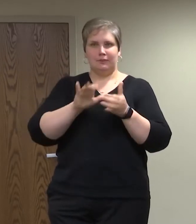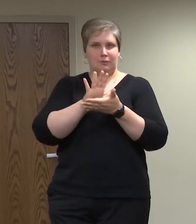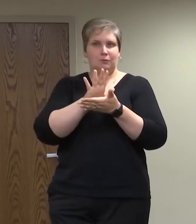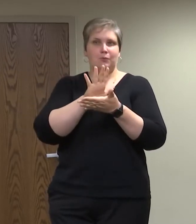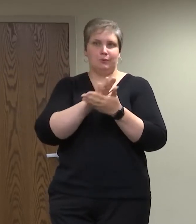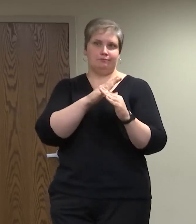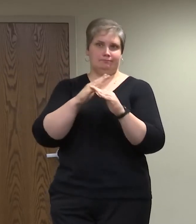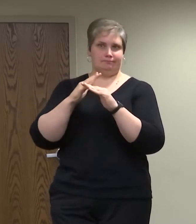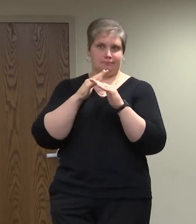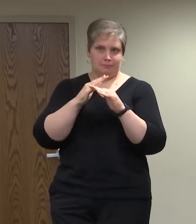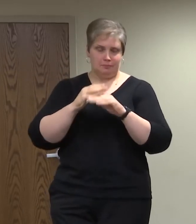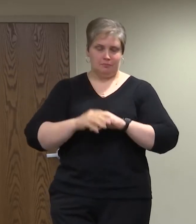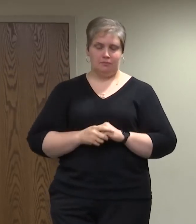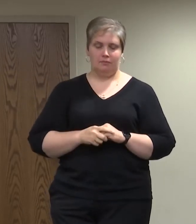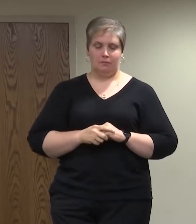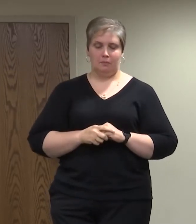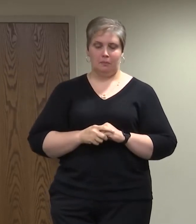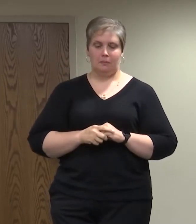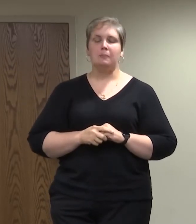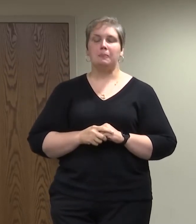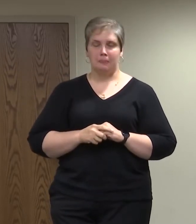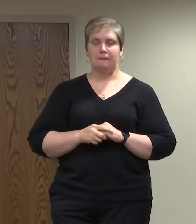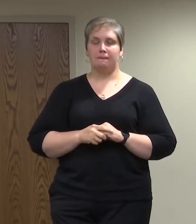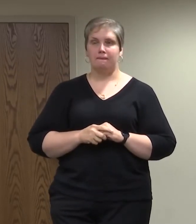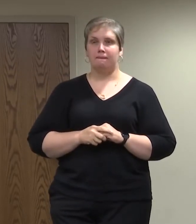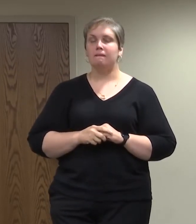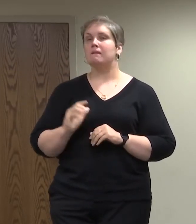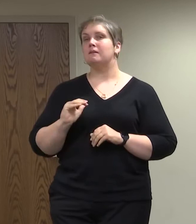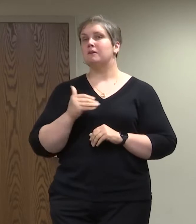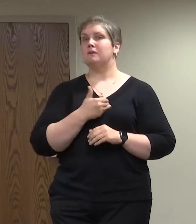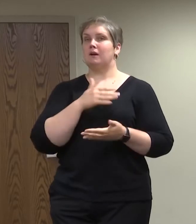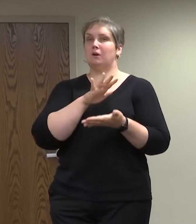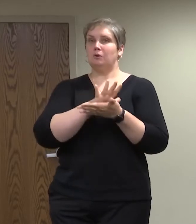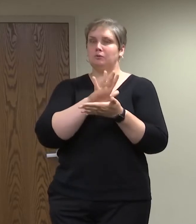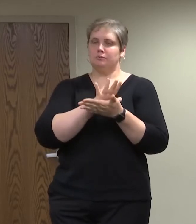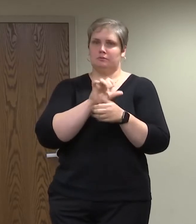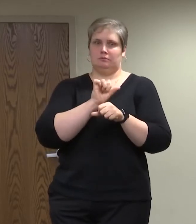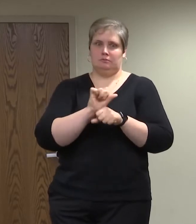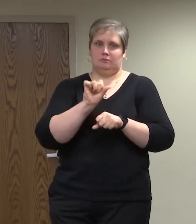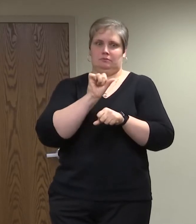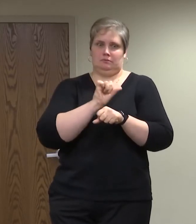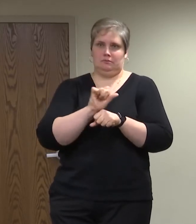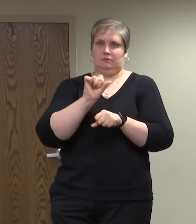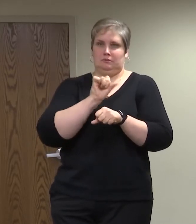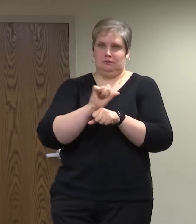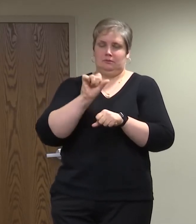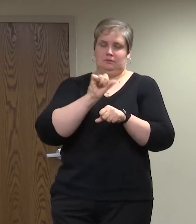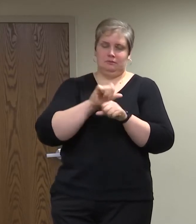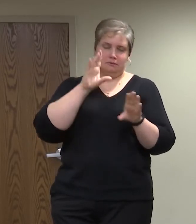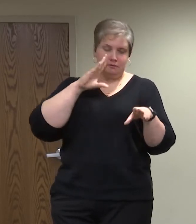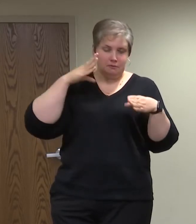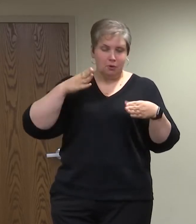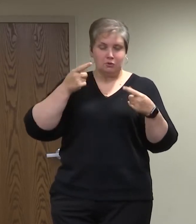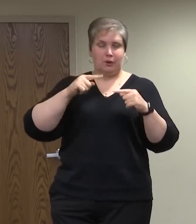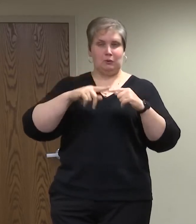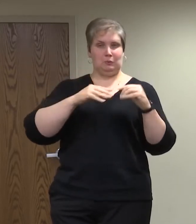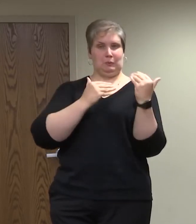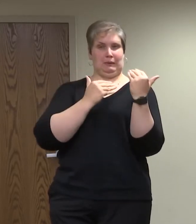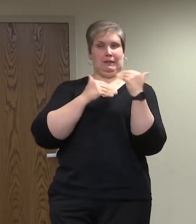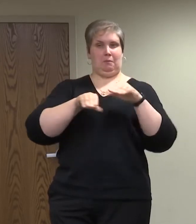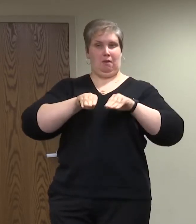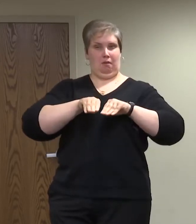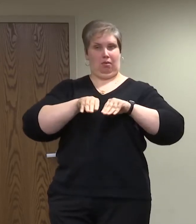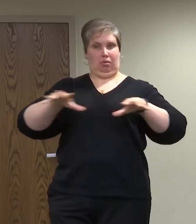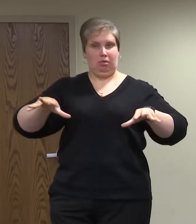while schools have worked diligently and rearranged to prevent transmission inside the school, cases to